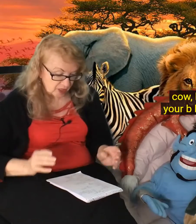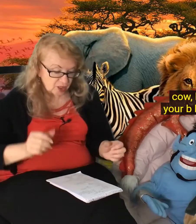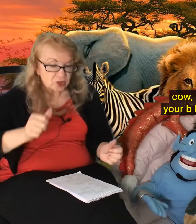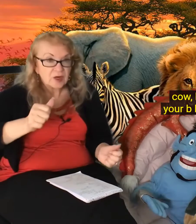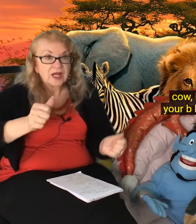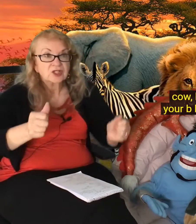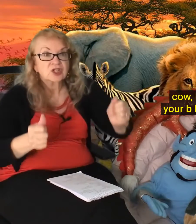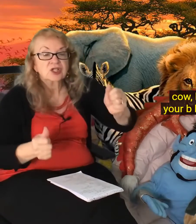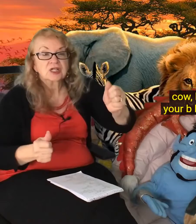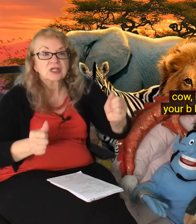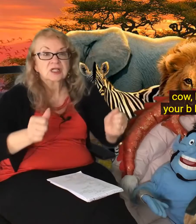Tractor.